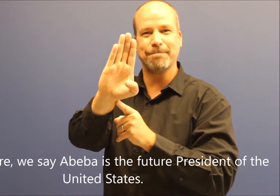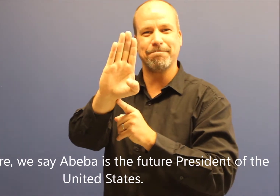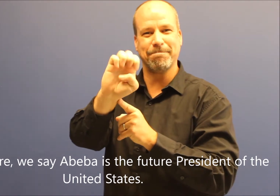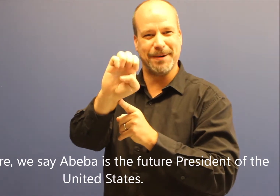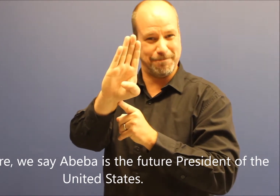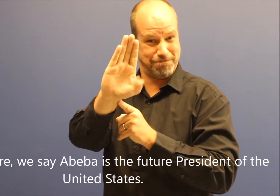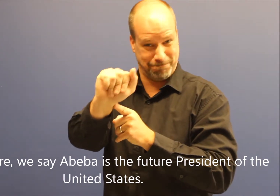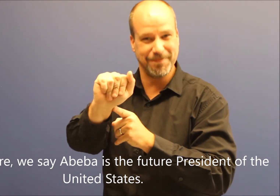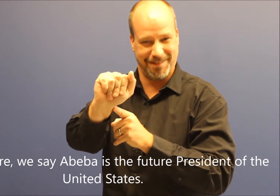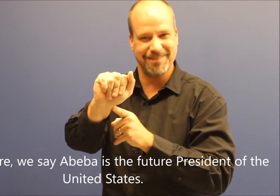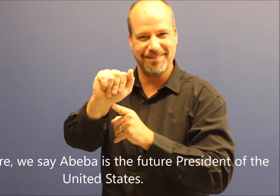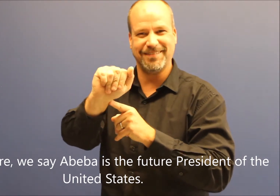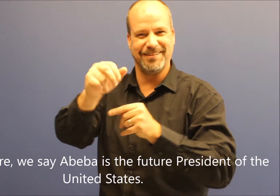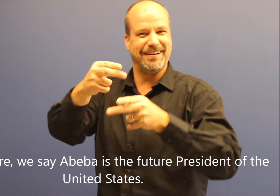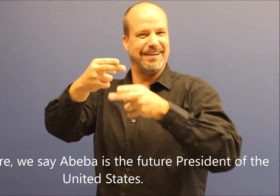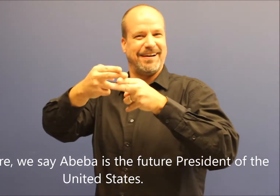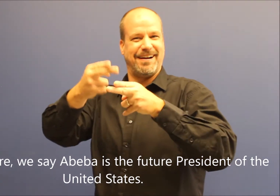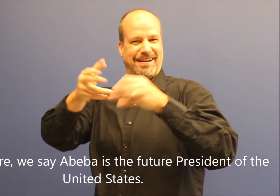Around here, we say a baba